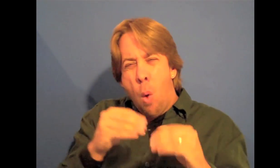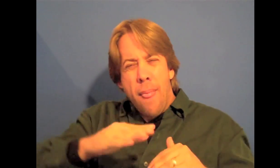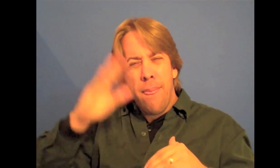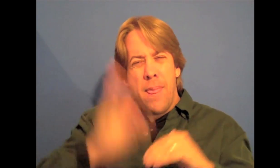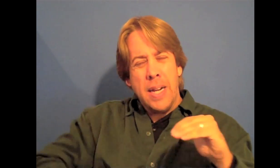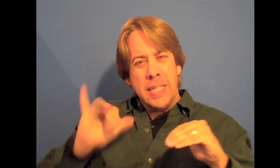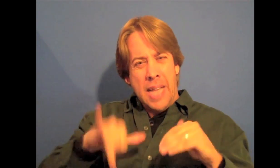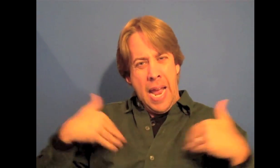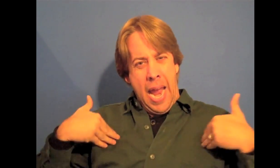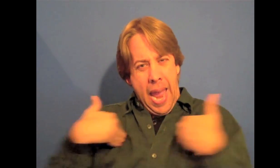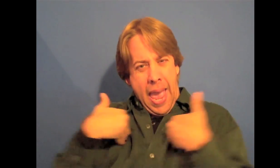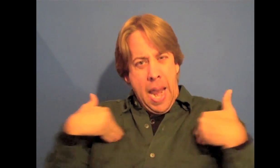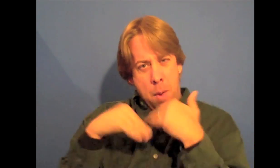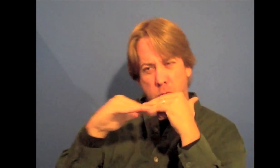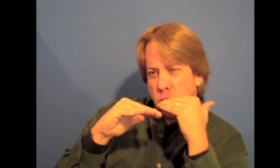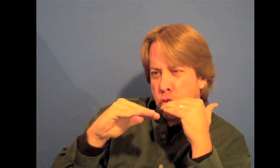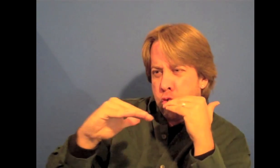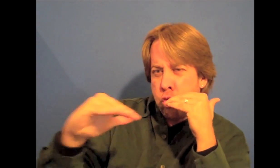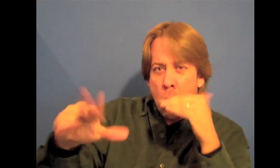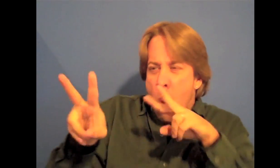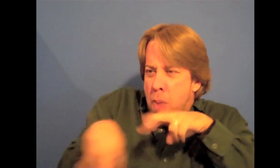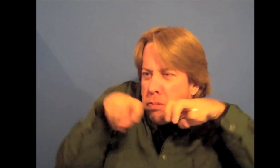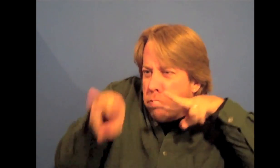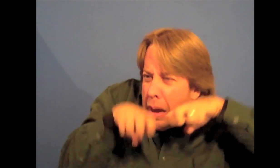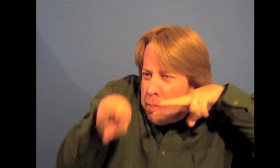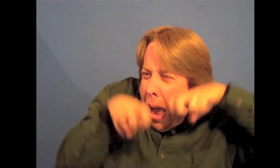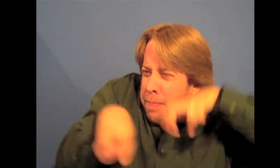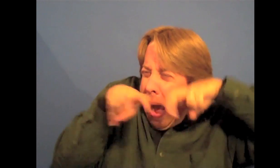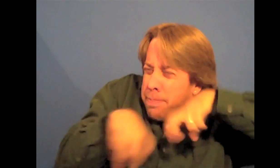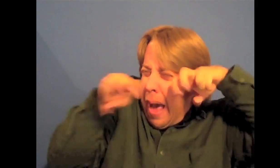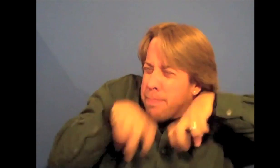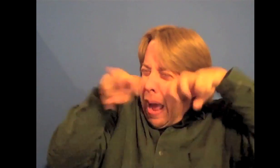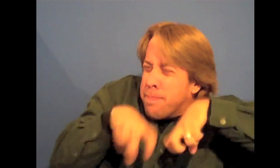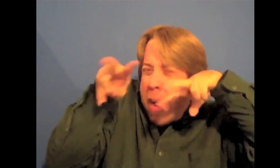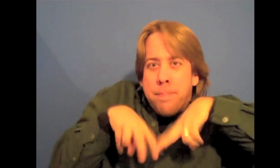I'll love you as long as the wild beast run on the Mara.